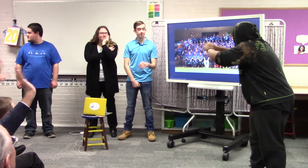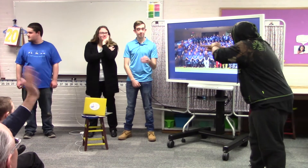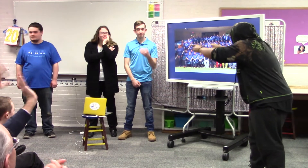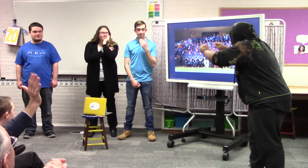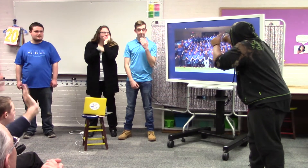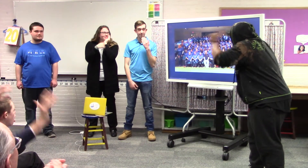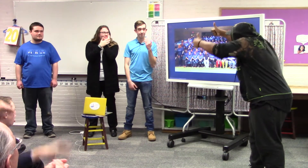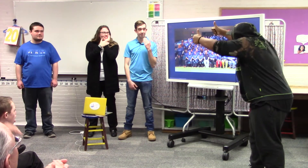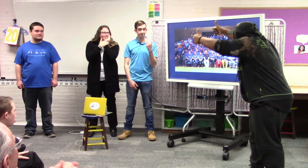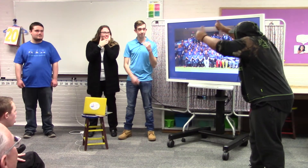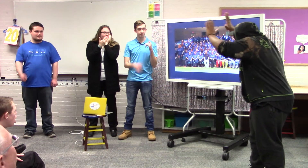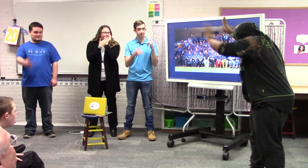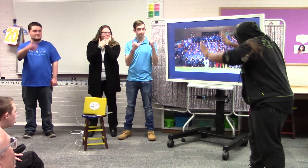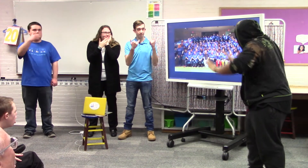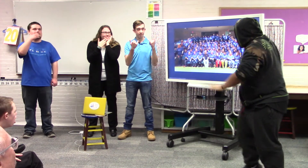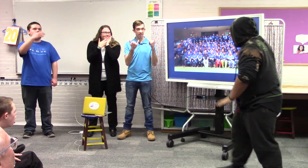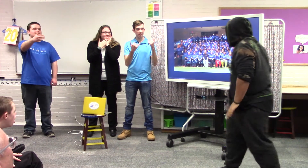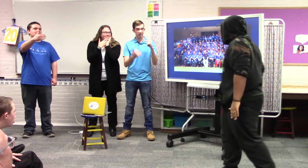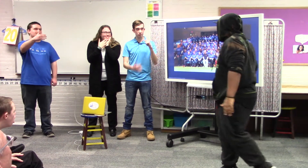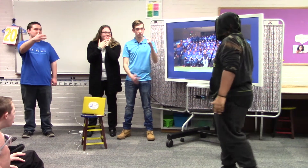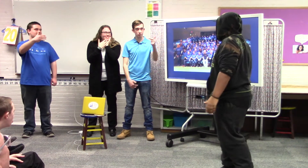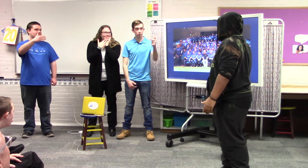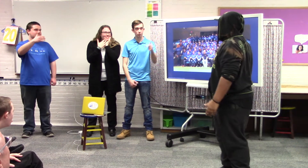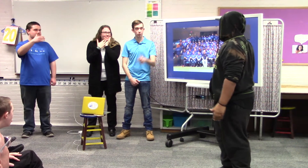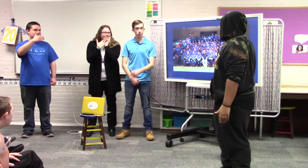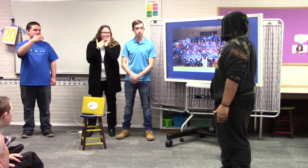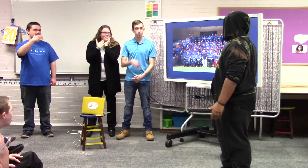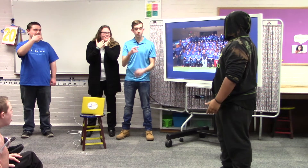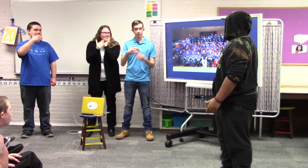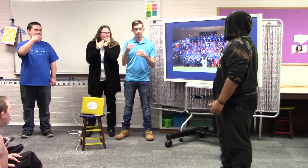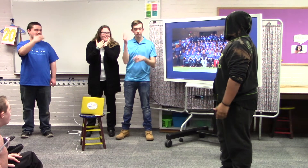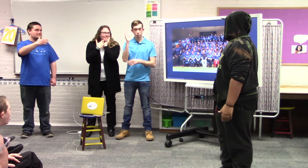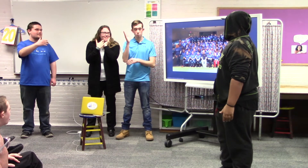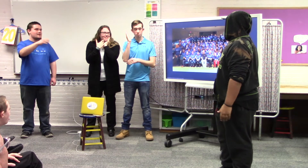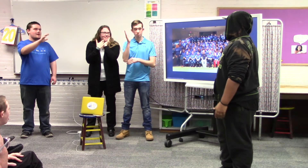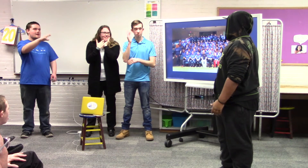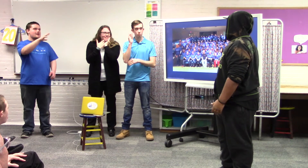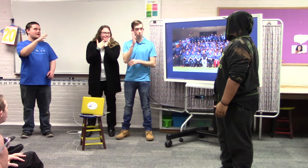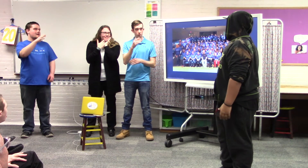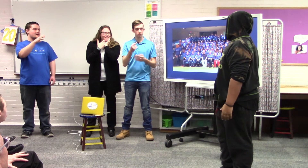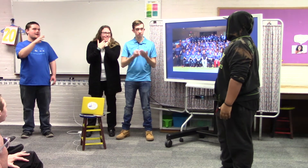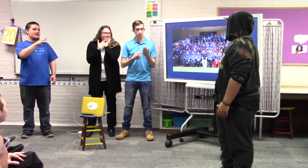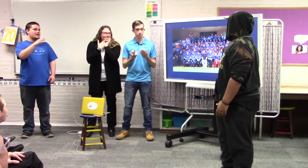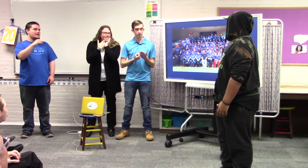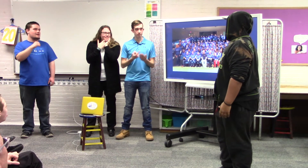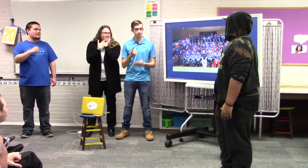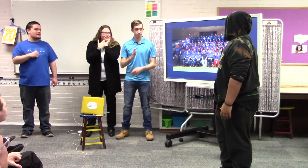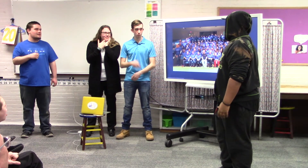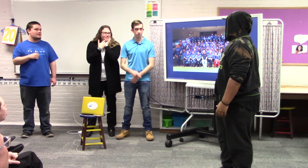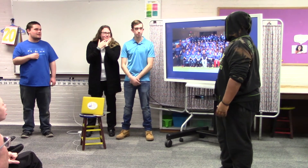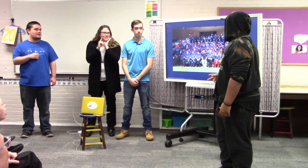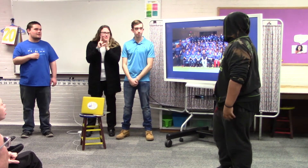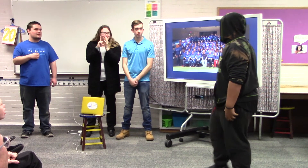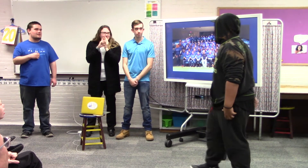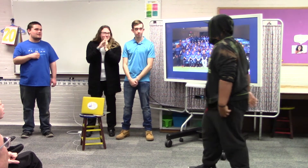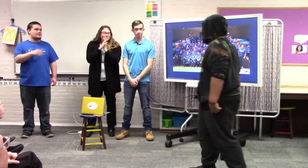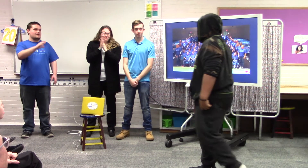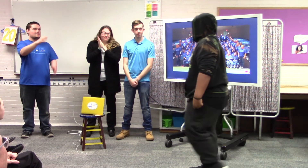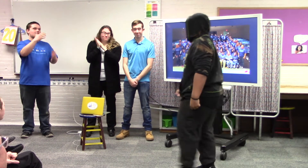guys came up here and did that. So you guys did a wonderful job. Great. And Cameron's saying, next year it's your job to do this presentation, okay? Yeah, I